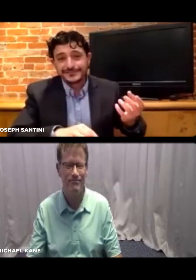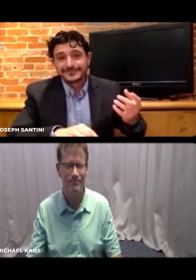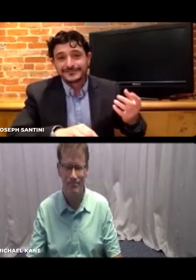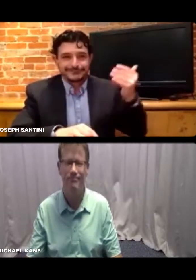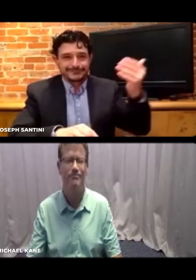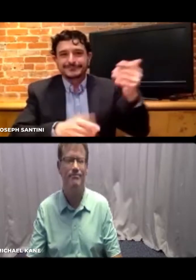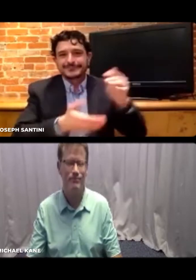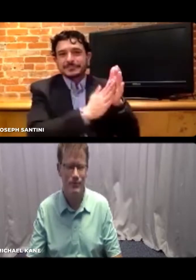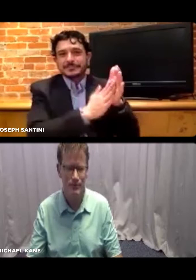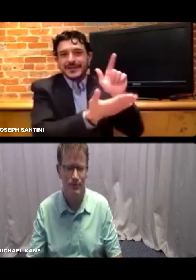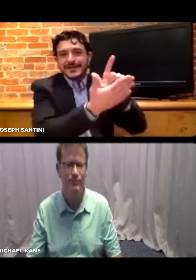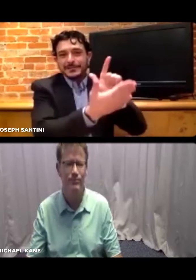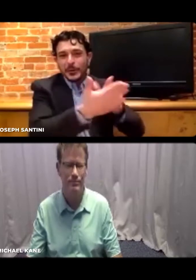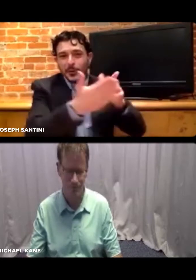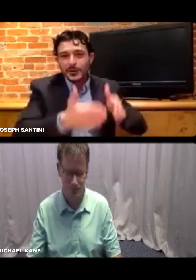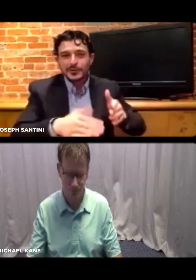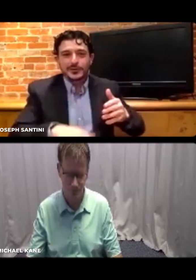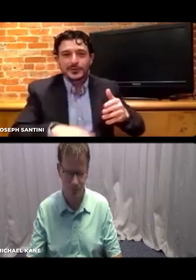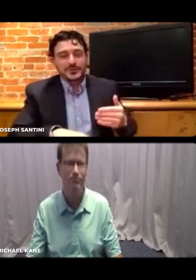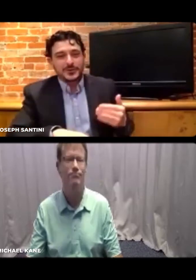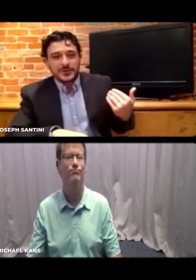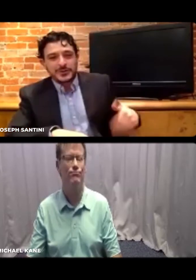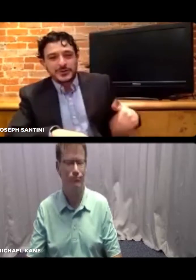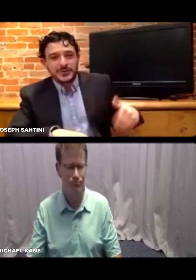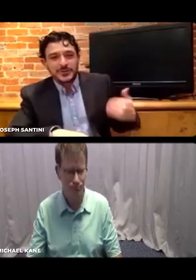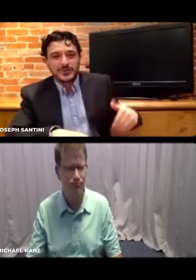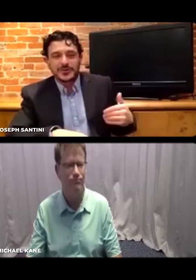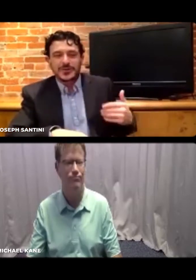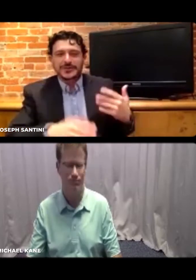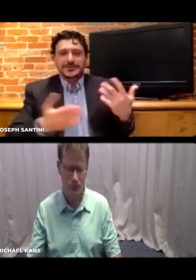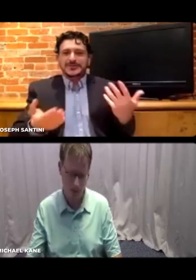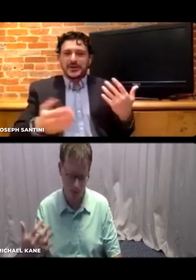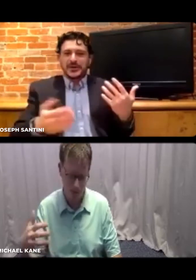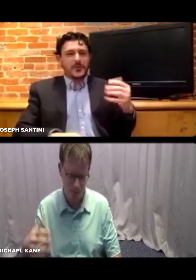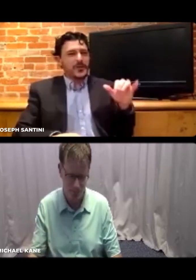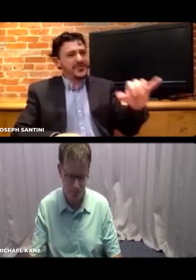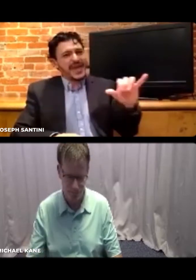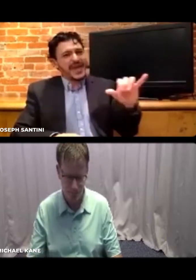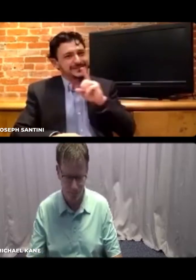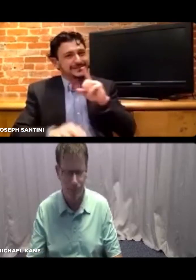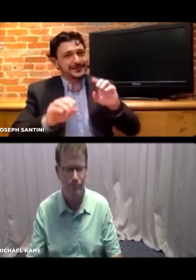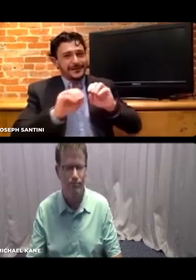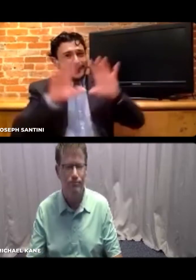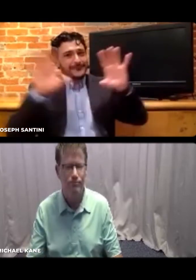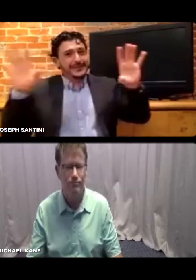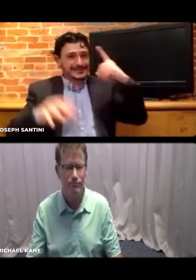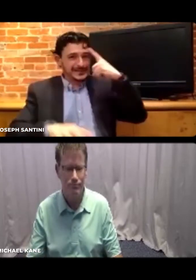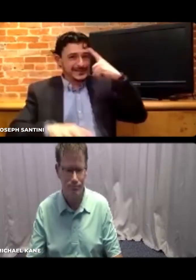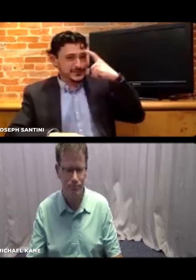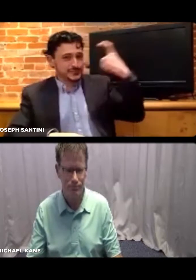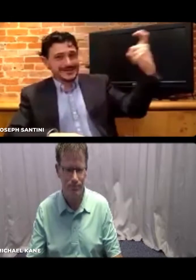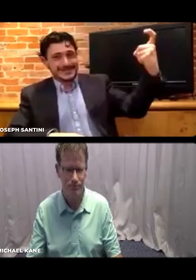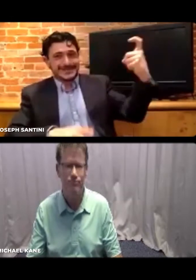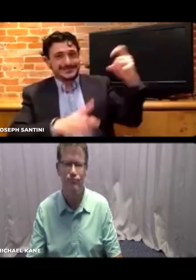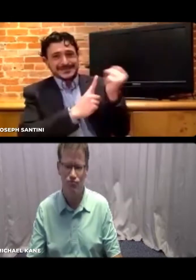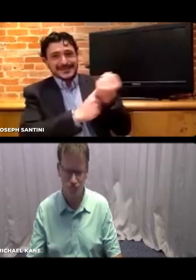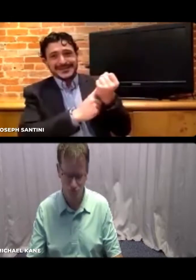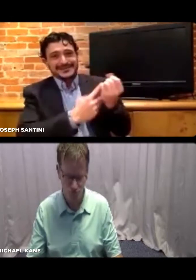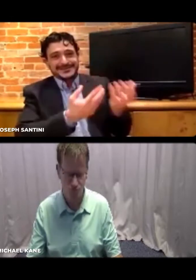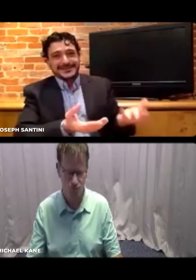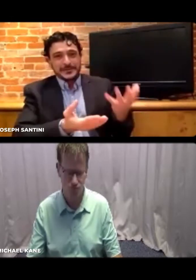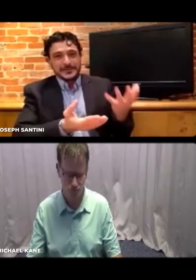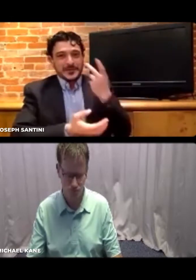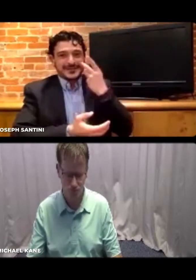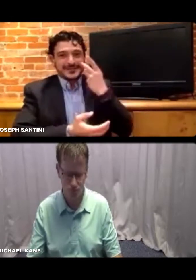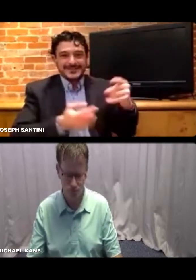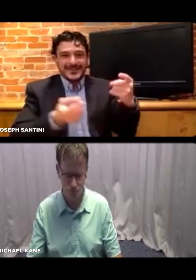person later on became an attorney, which is quite impressive. So obviously, that is a dream that someone made